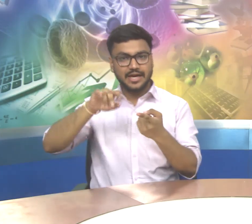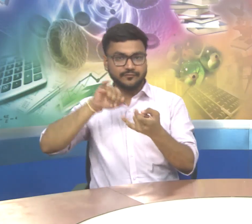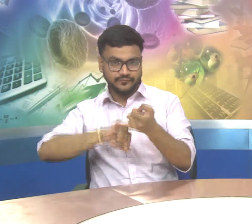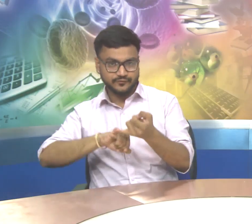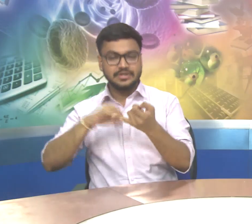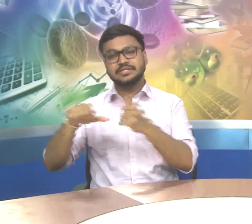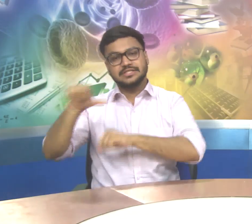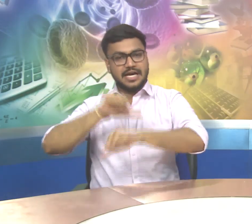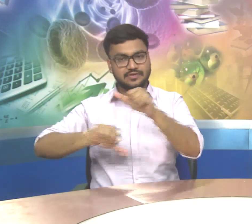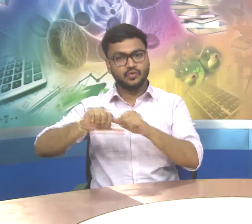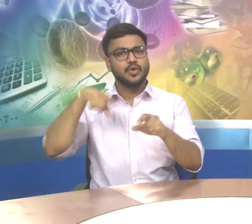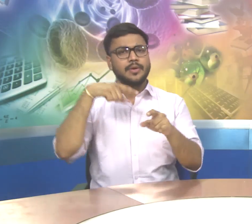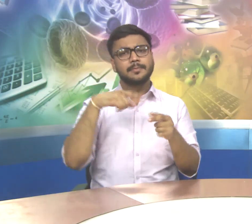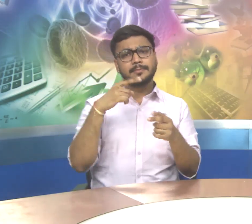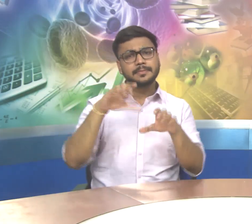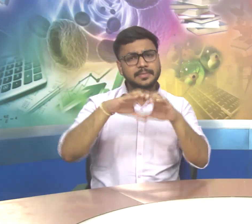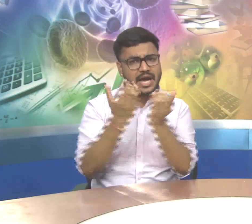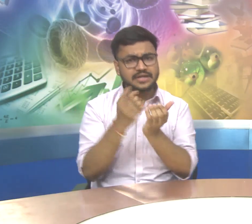Subject: Environmental Science,